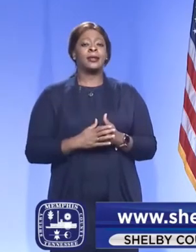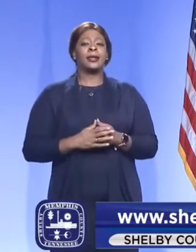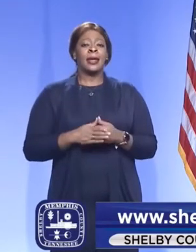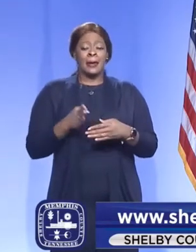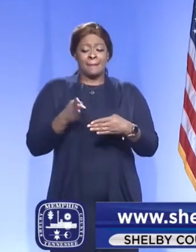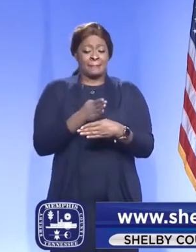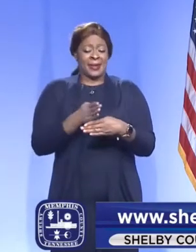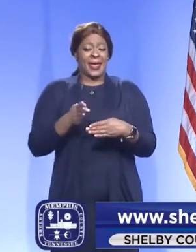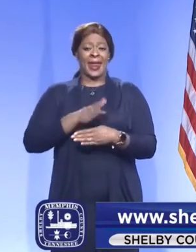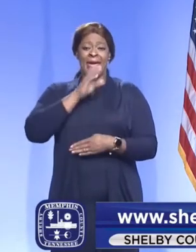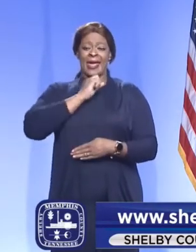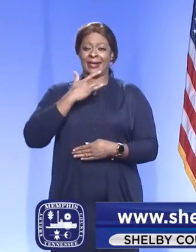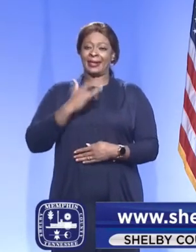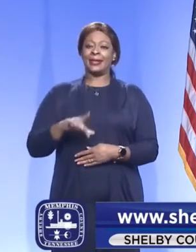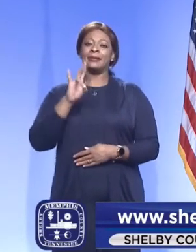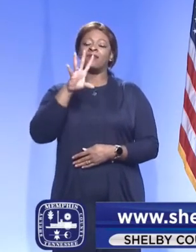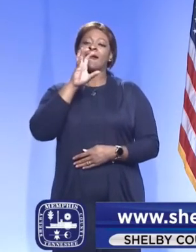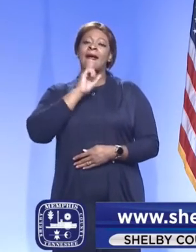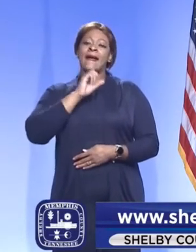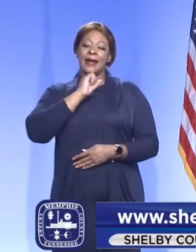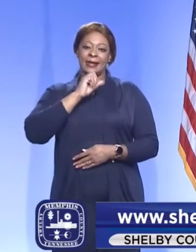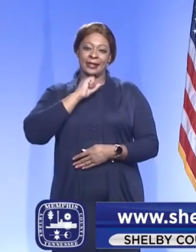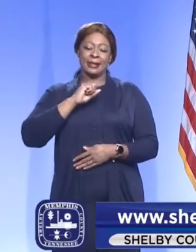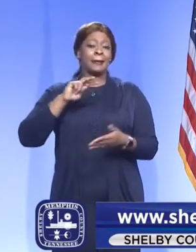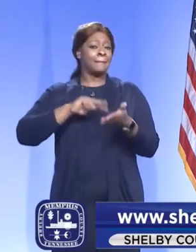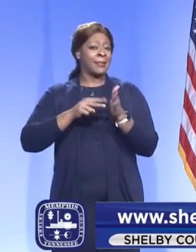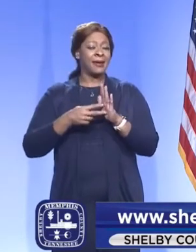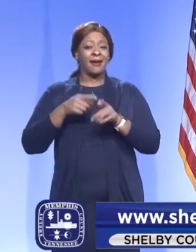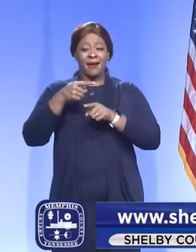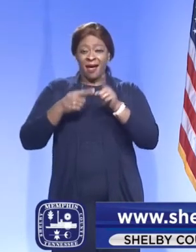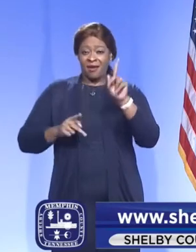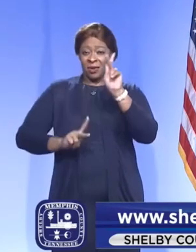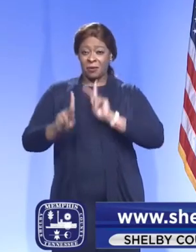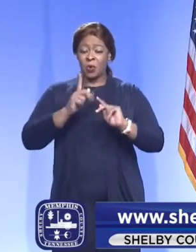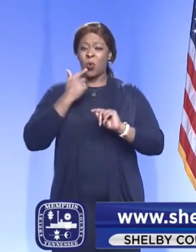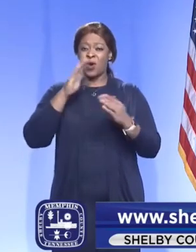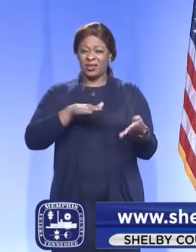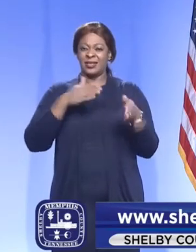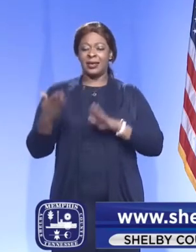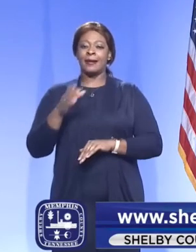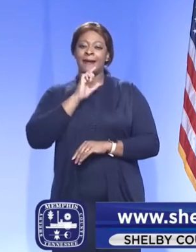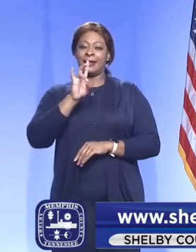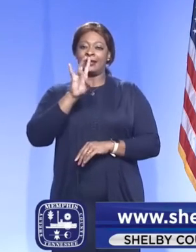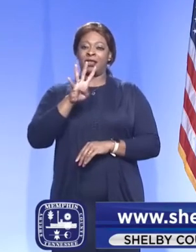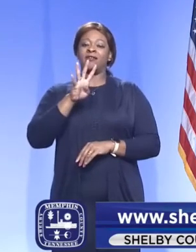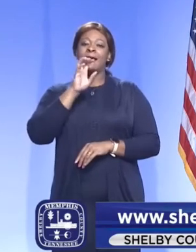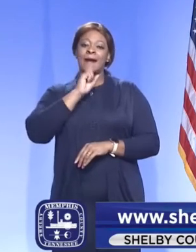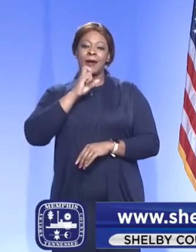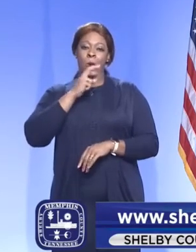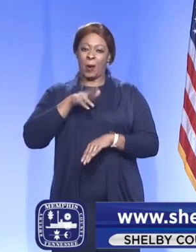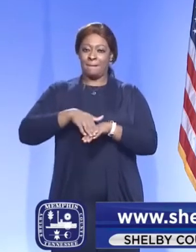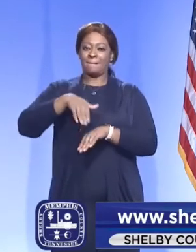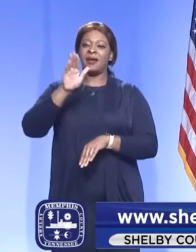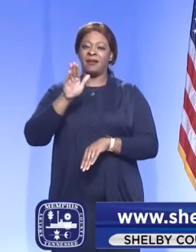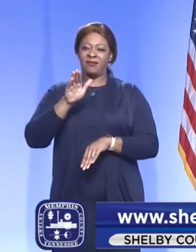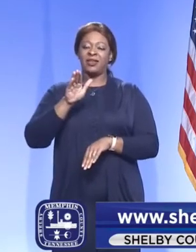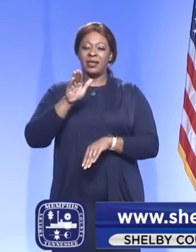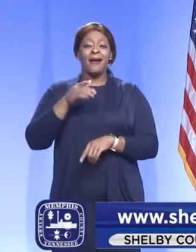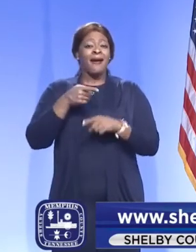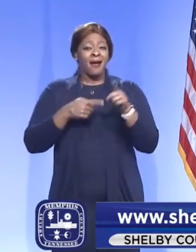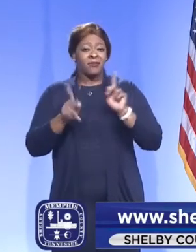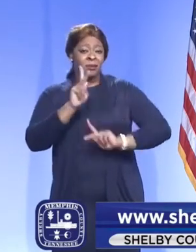age of death is 74 years, meaning that half of the people who have died are 74 years or older, and then half of